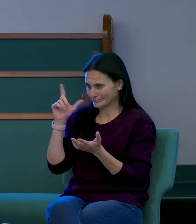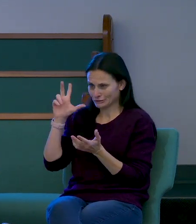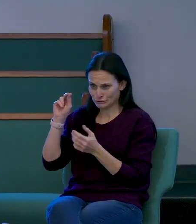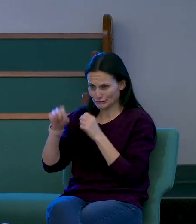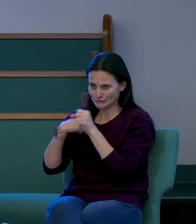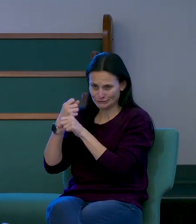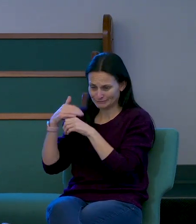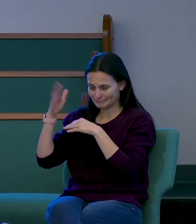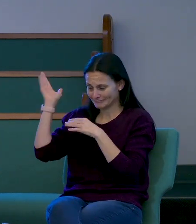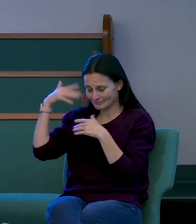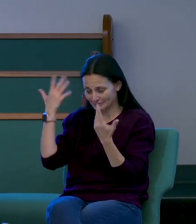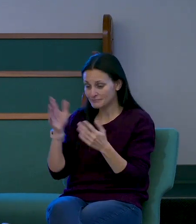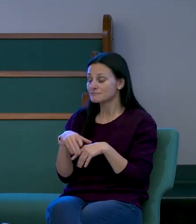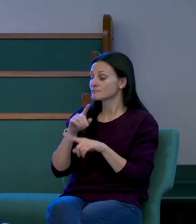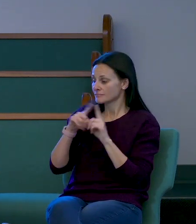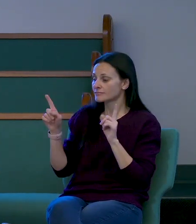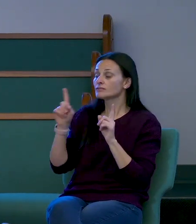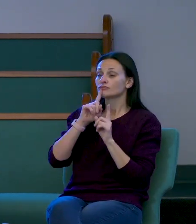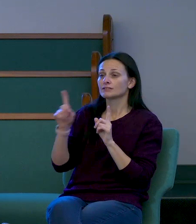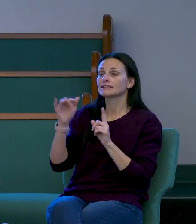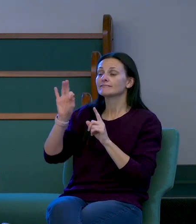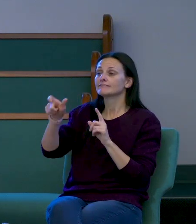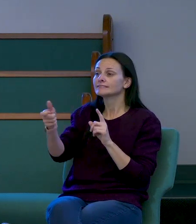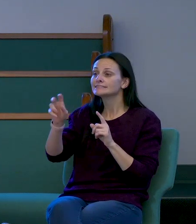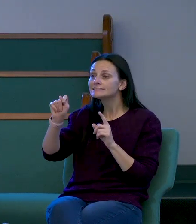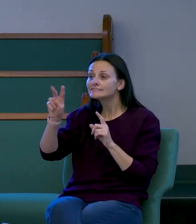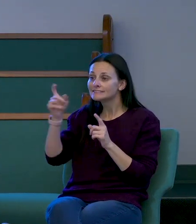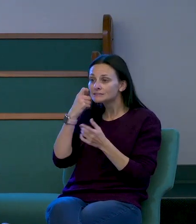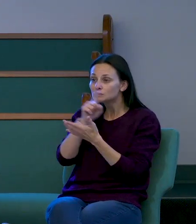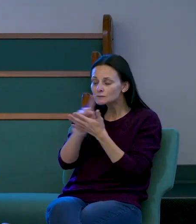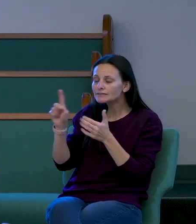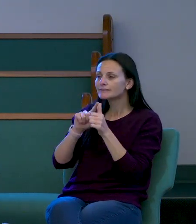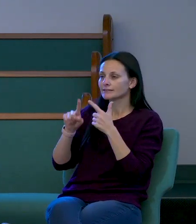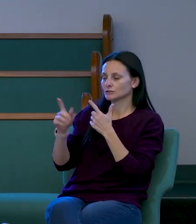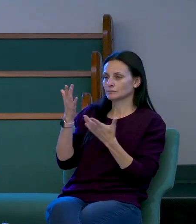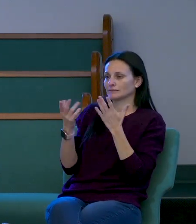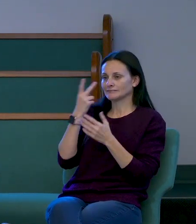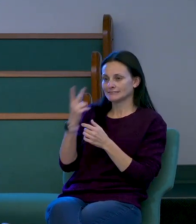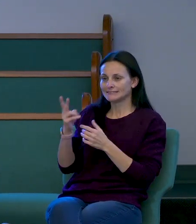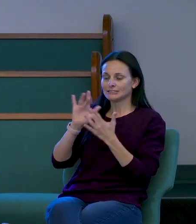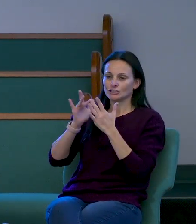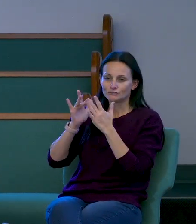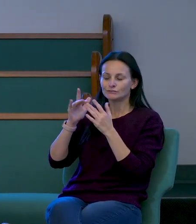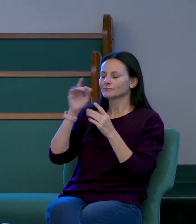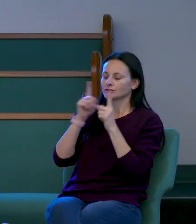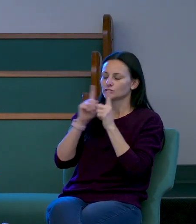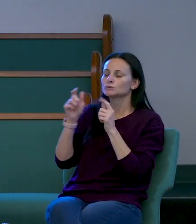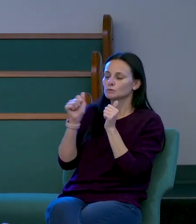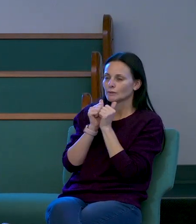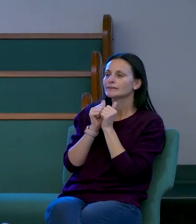now. But somehow, if you turned on the TV this week, you may have seen interviews with bishops and other